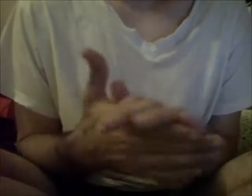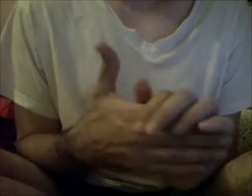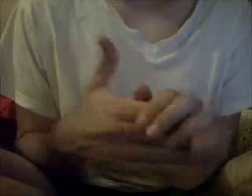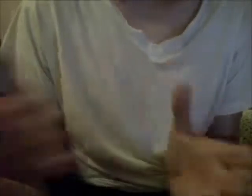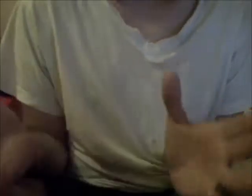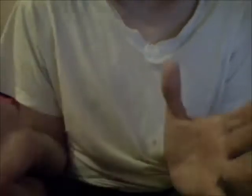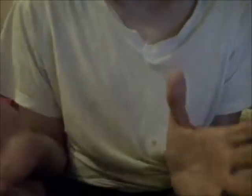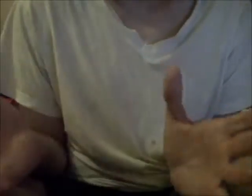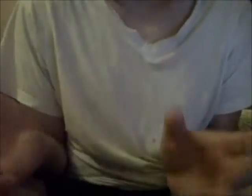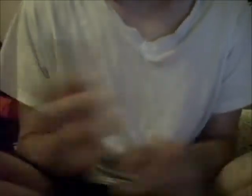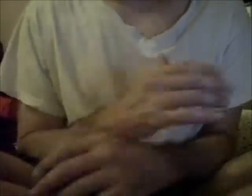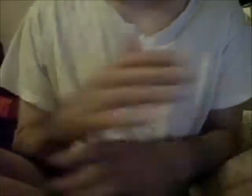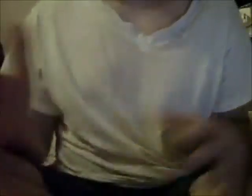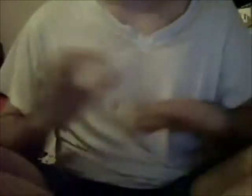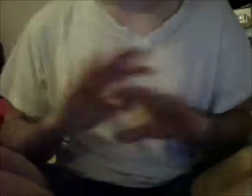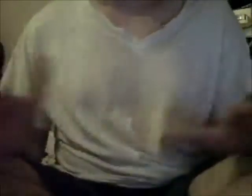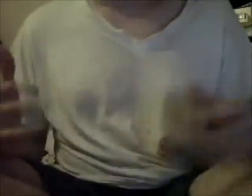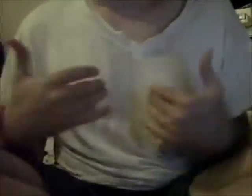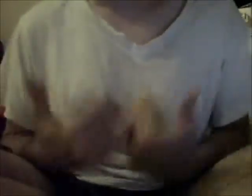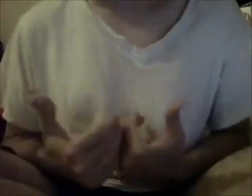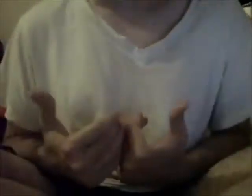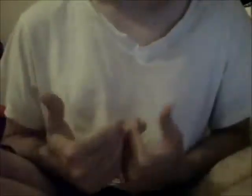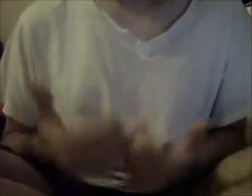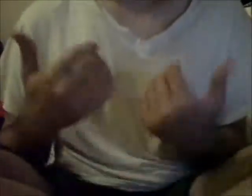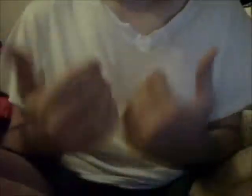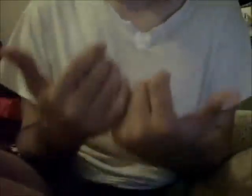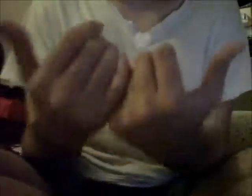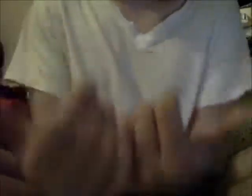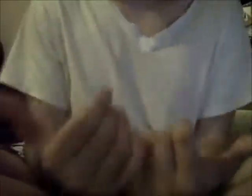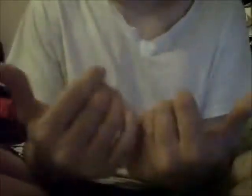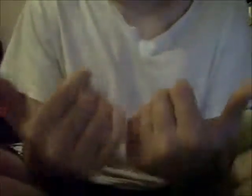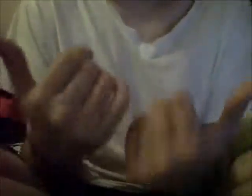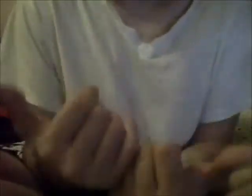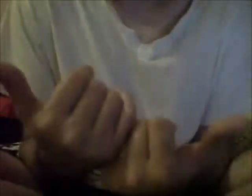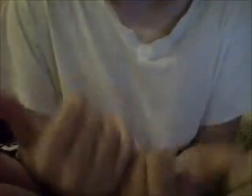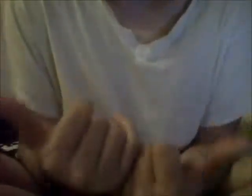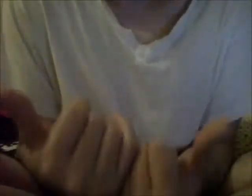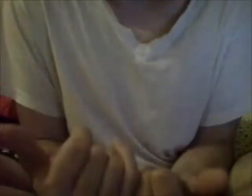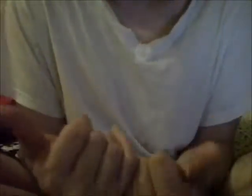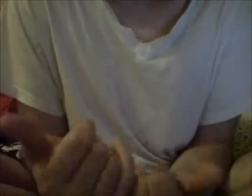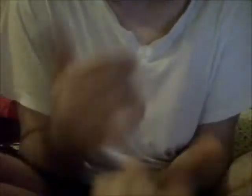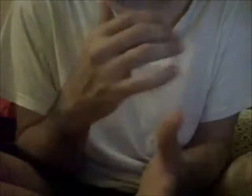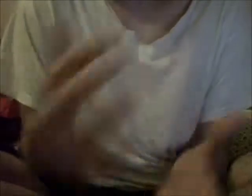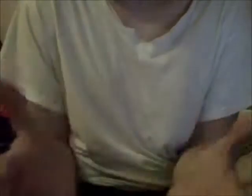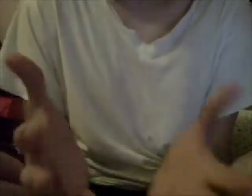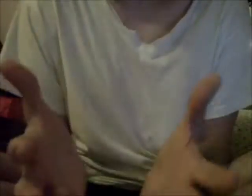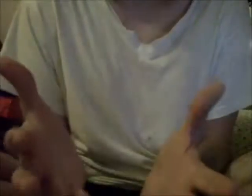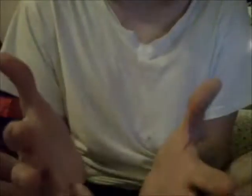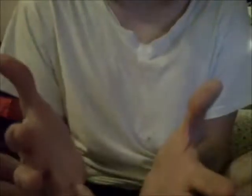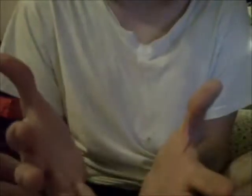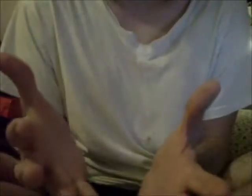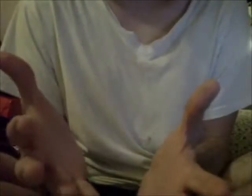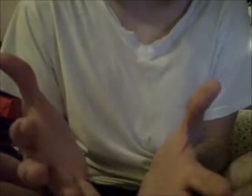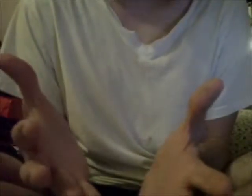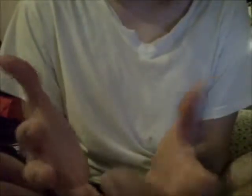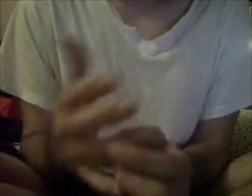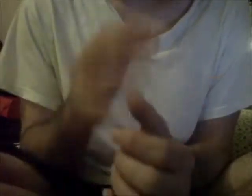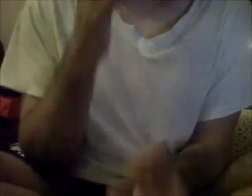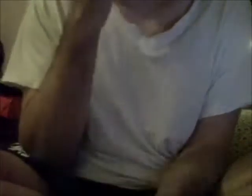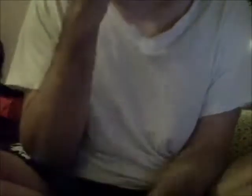the non-existence of God. That's not why I'm here. I myself am on a spiritual journey looking for answers. But the one